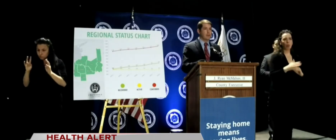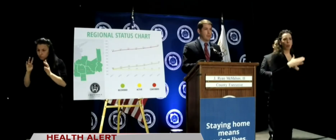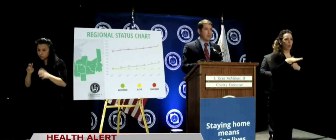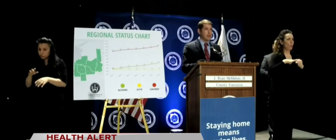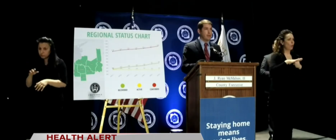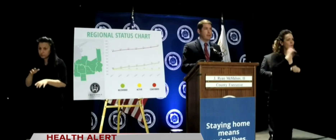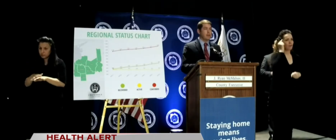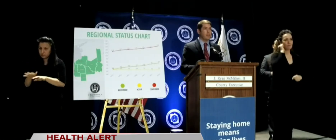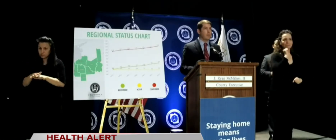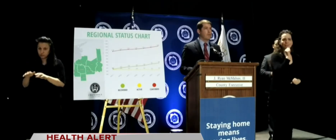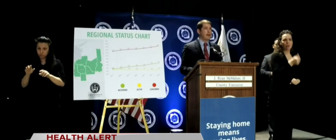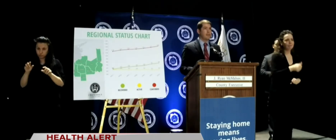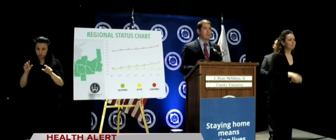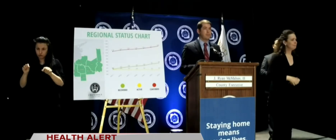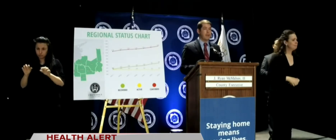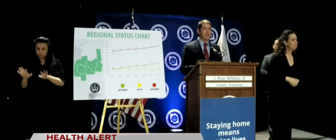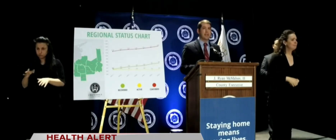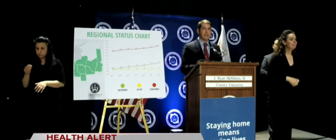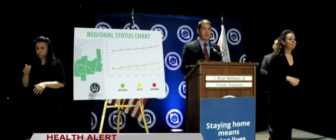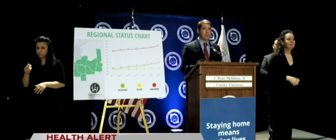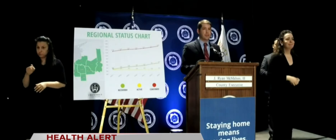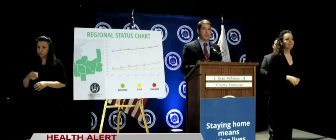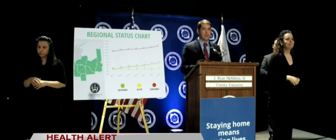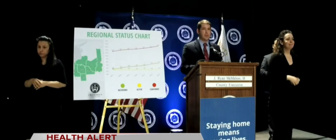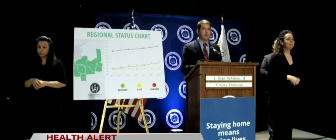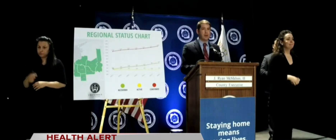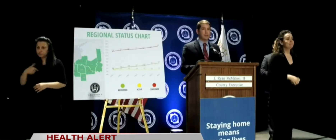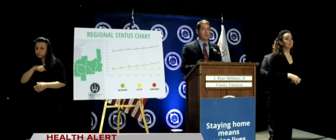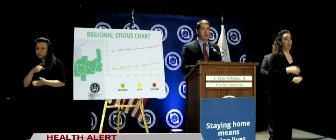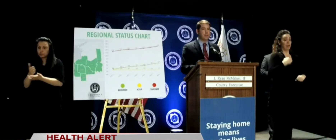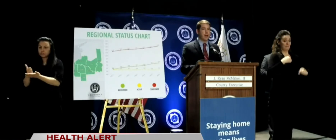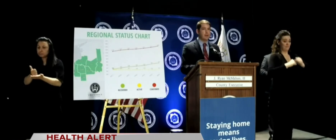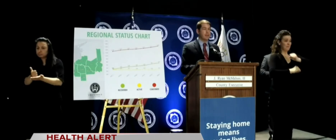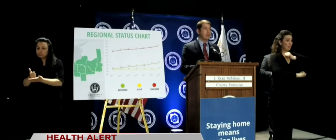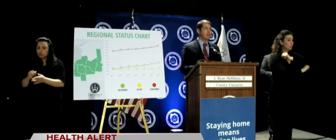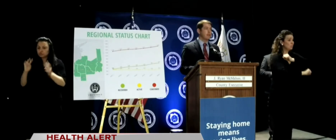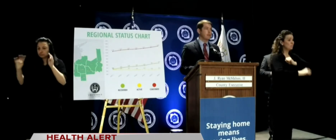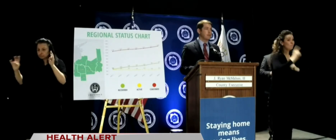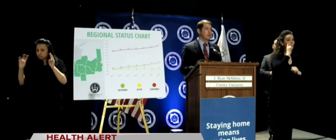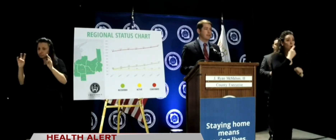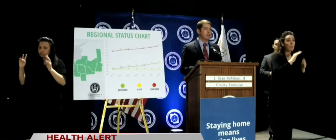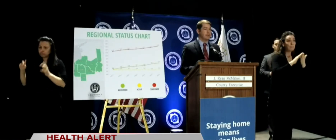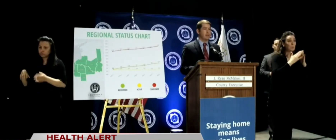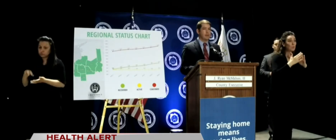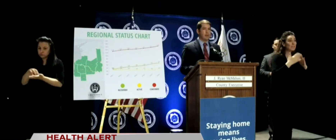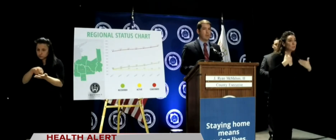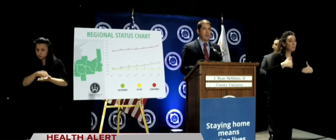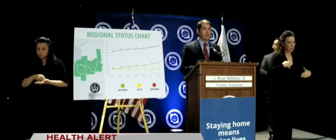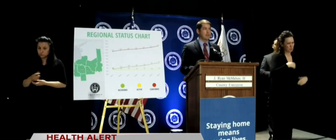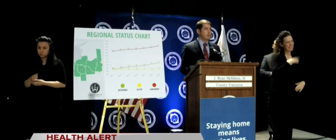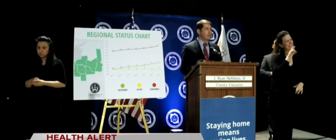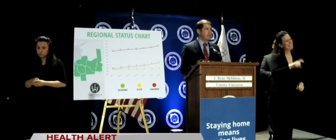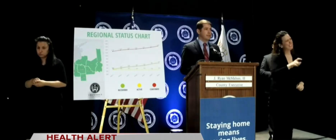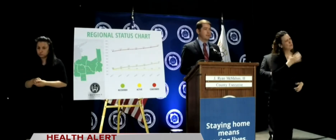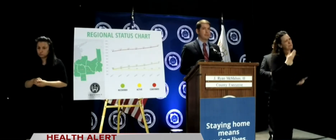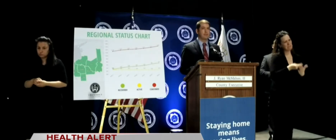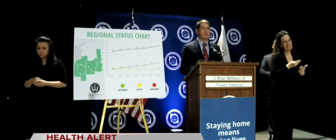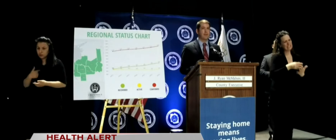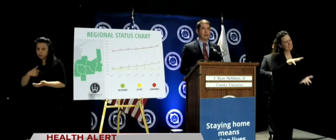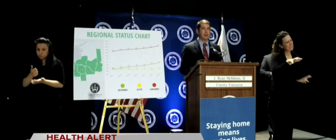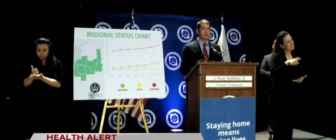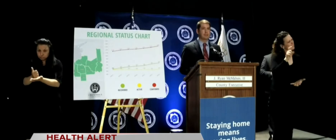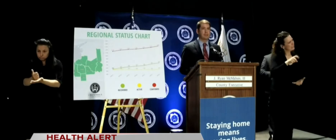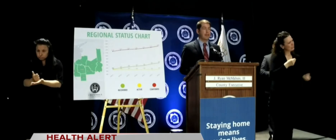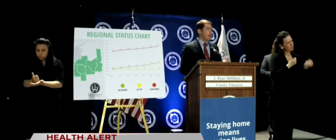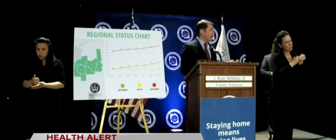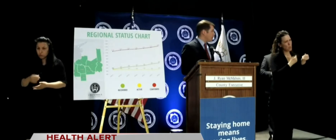your community. We provide those basic essential services that we've talked so much about in recent weeks: police,